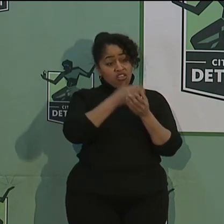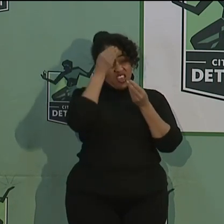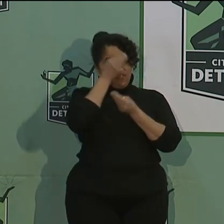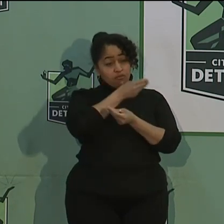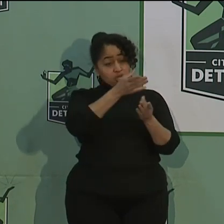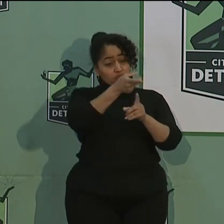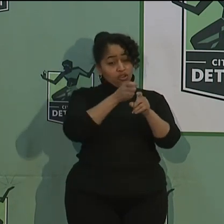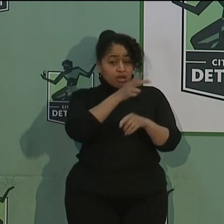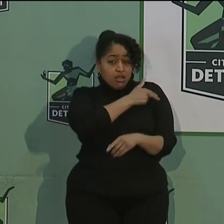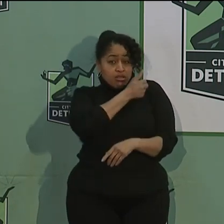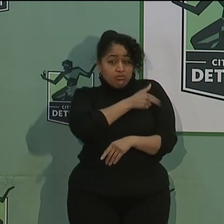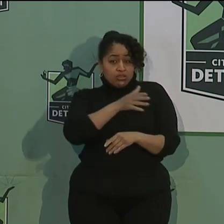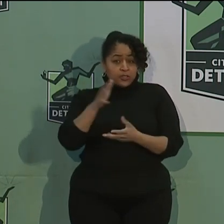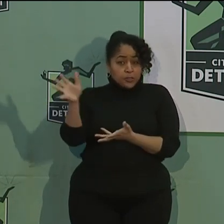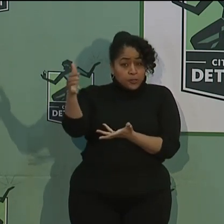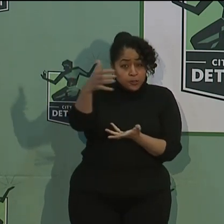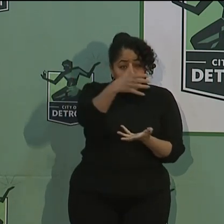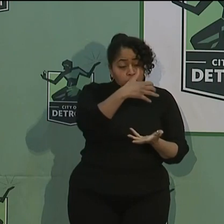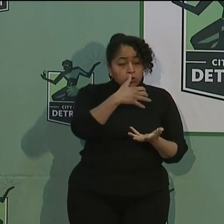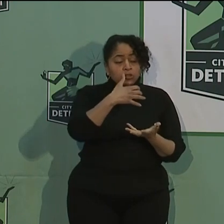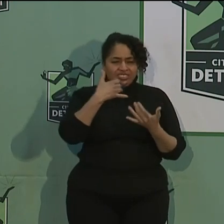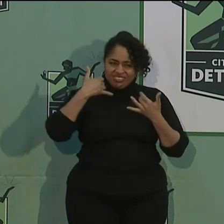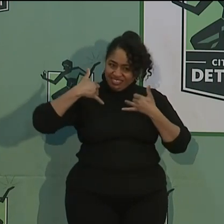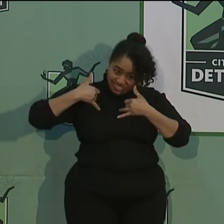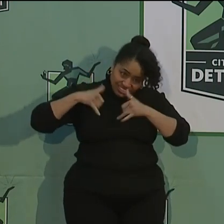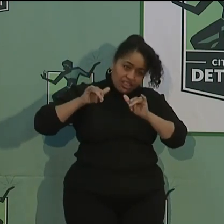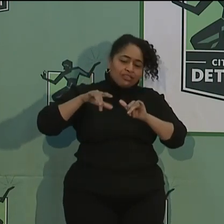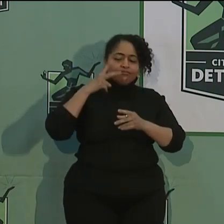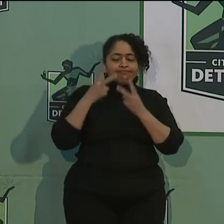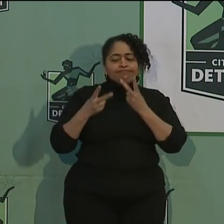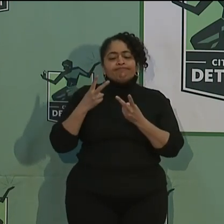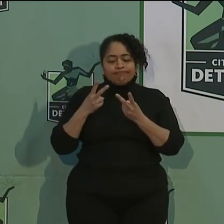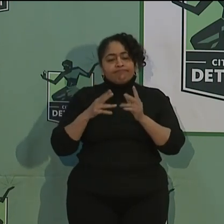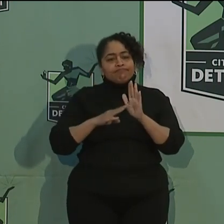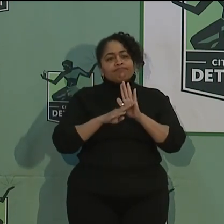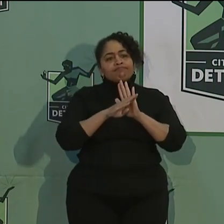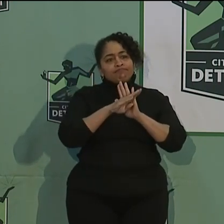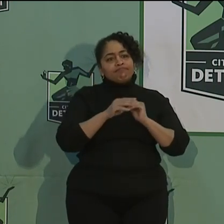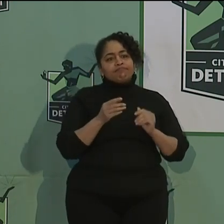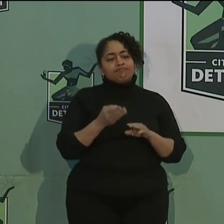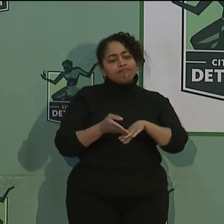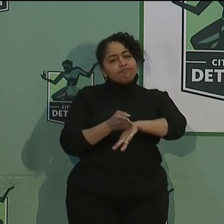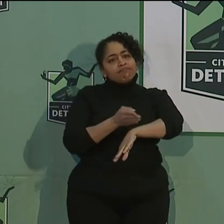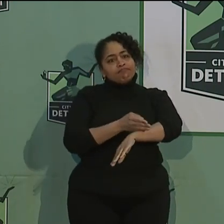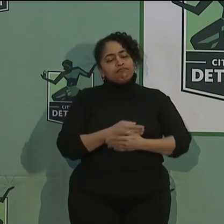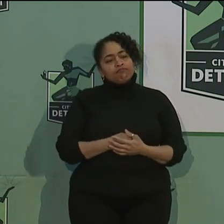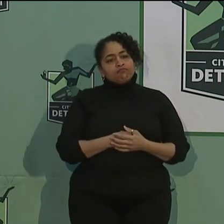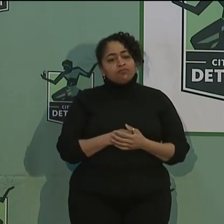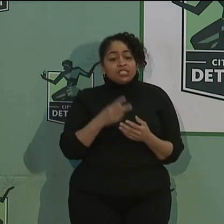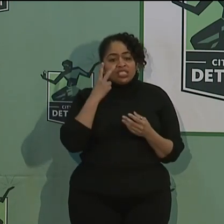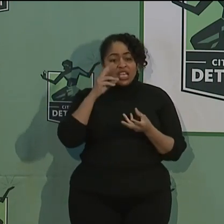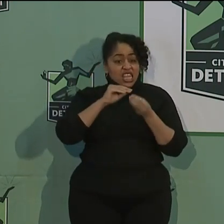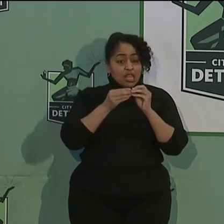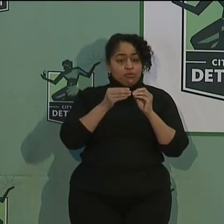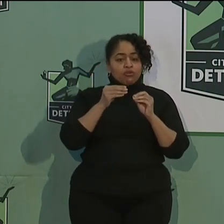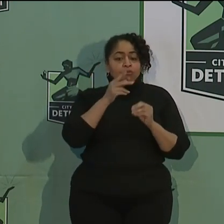continues to go a positive direction. The number of patients in the hospital are down, the number of patients on ventilators are